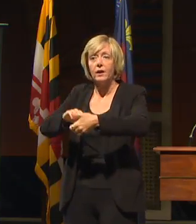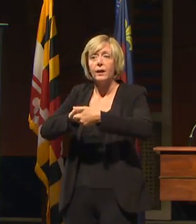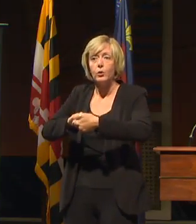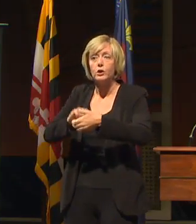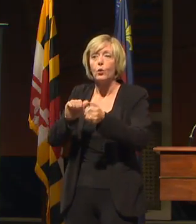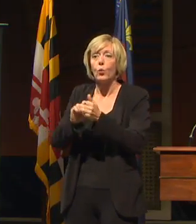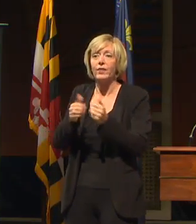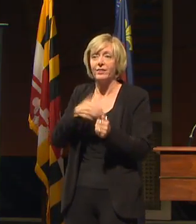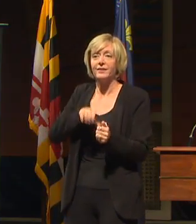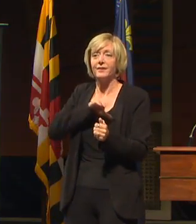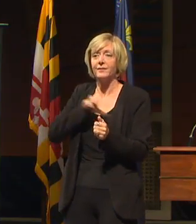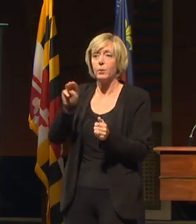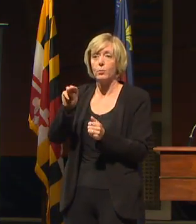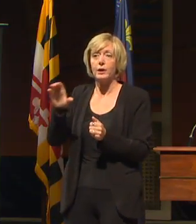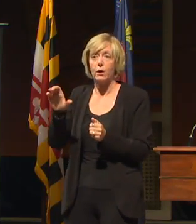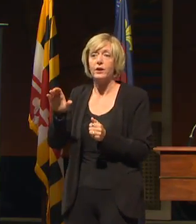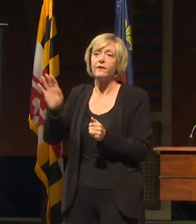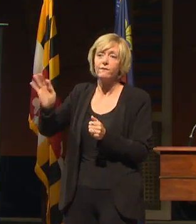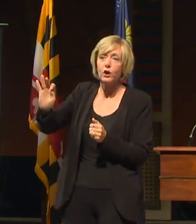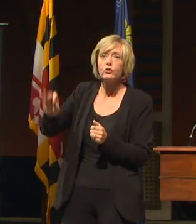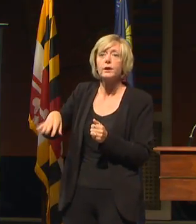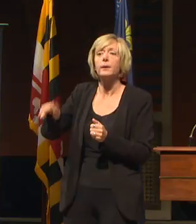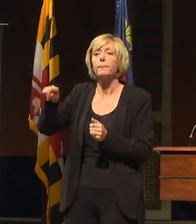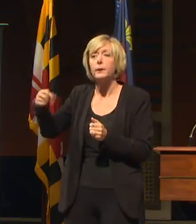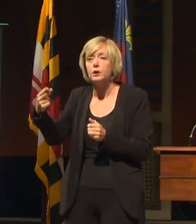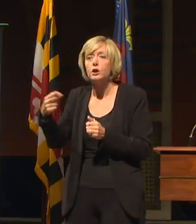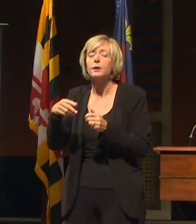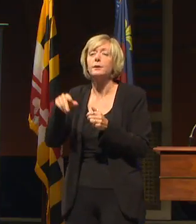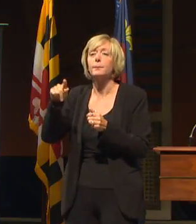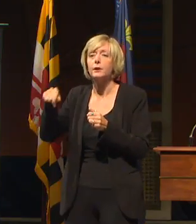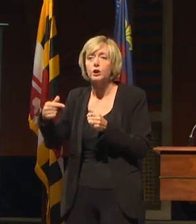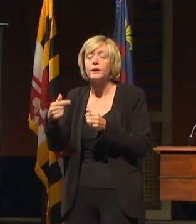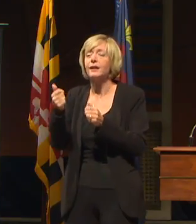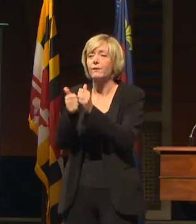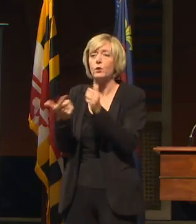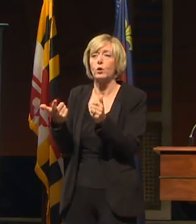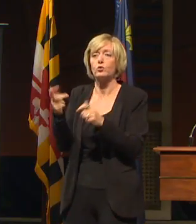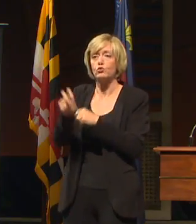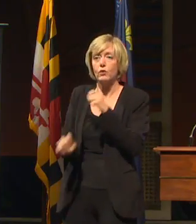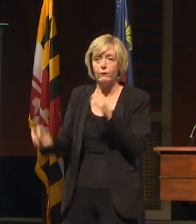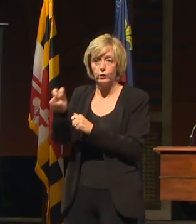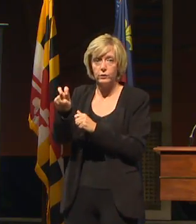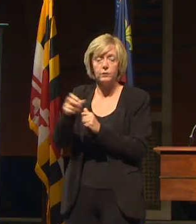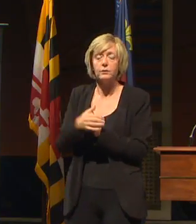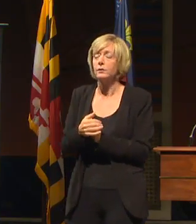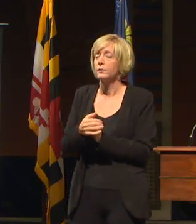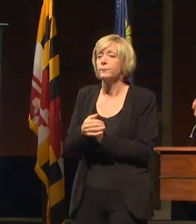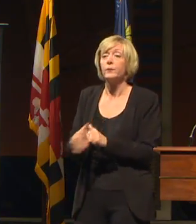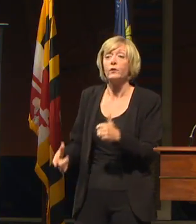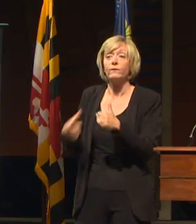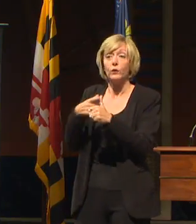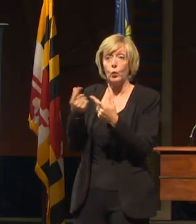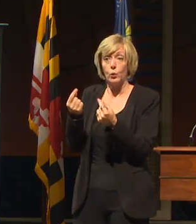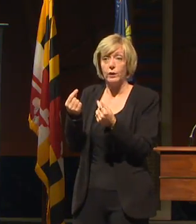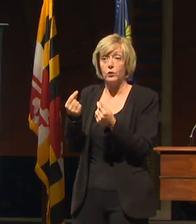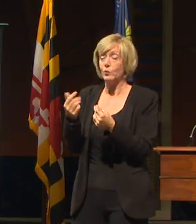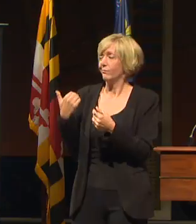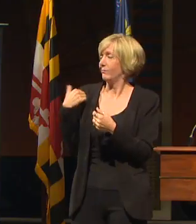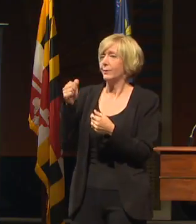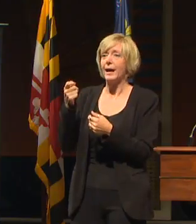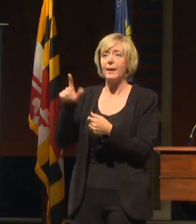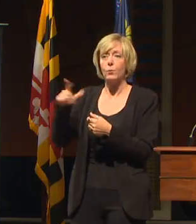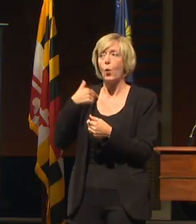collaboration with the citizens of Montgomery County, Frederick County, Prince George's County, and everybody that travels in that region. So the first thing we did was we went out in April